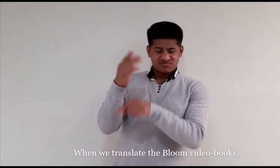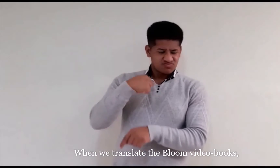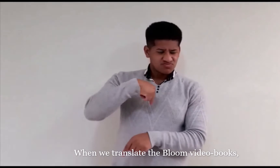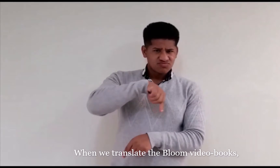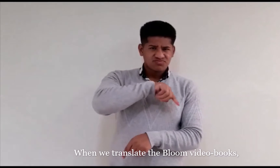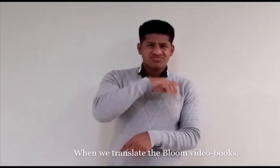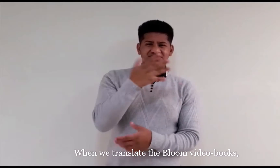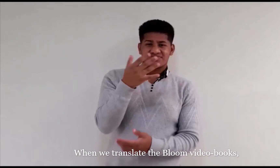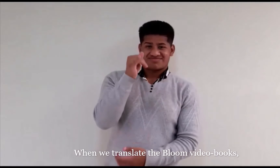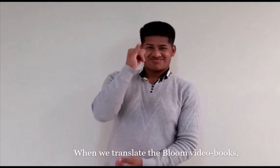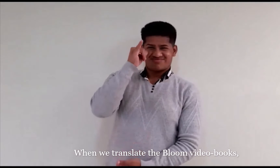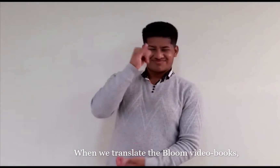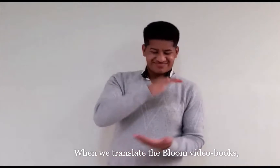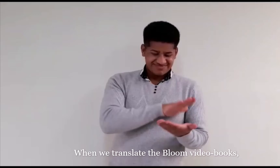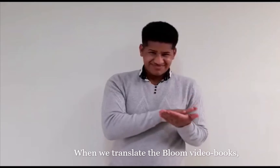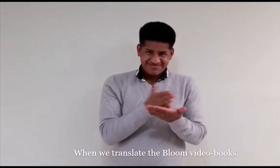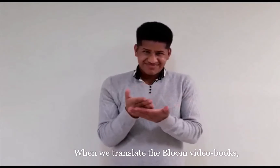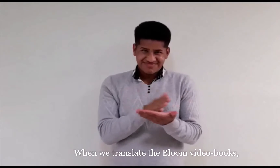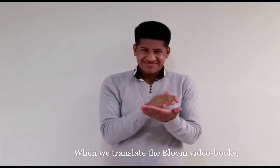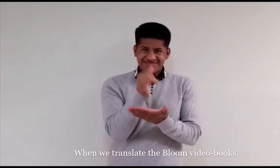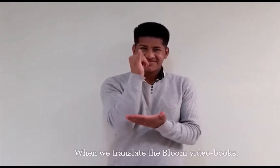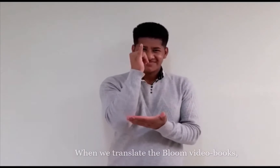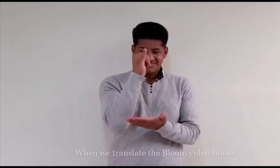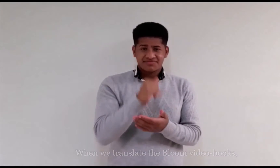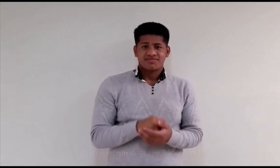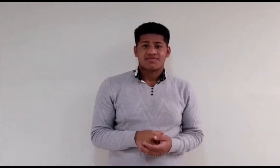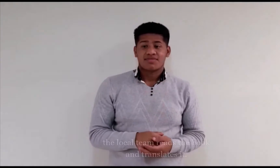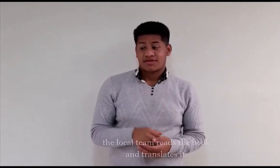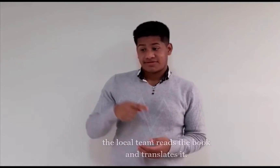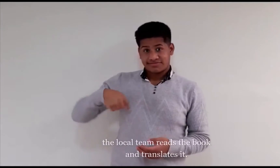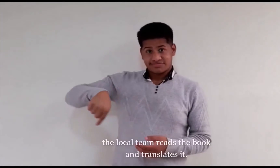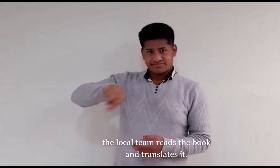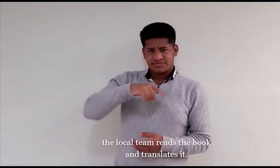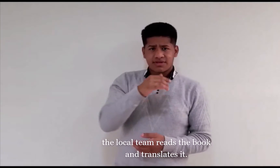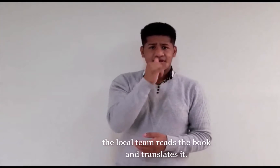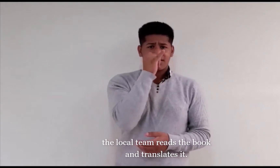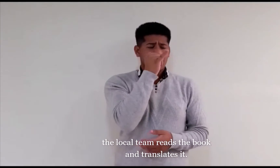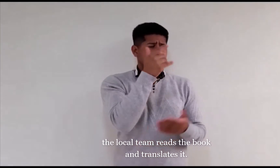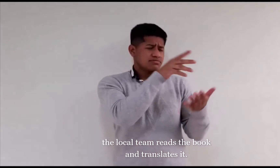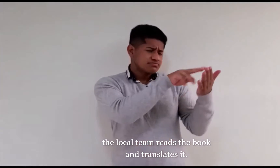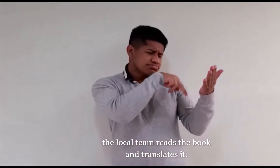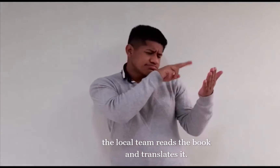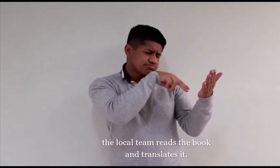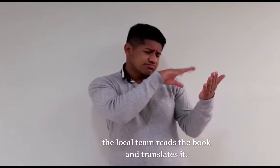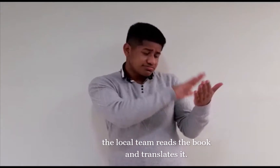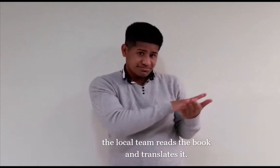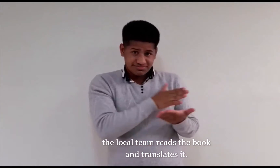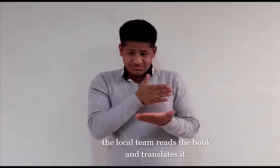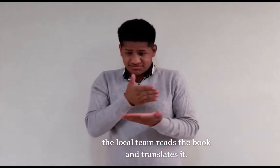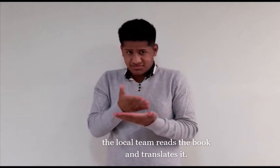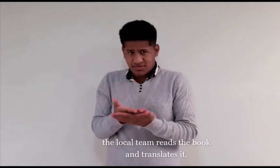When we translate the Bloom video books, the local team reads the book and translates